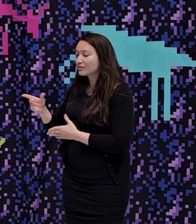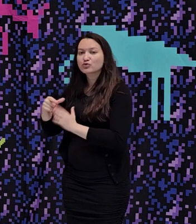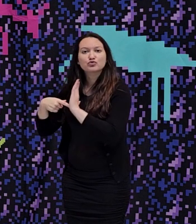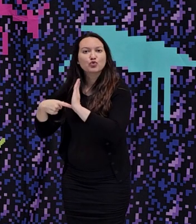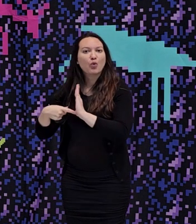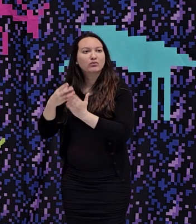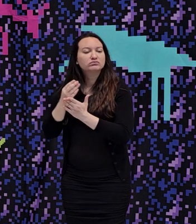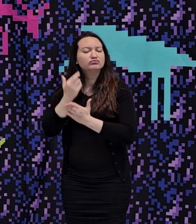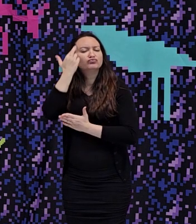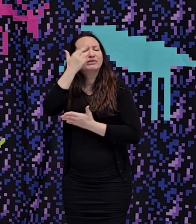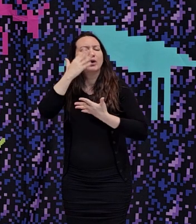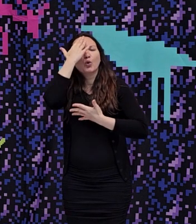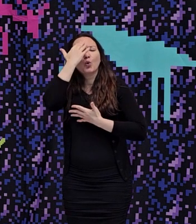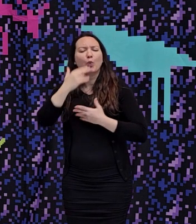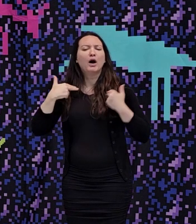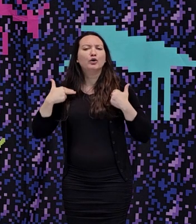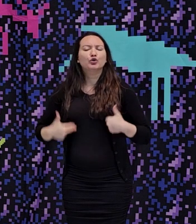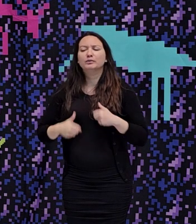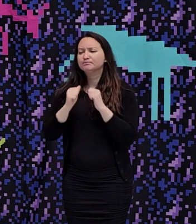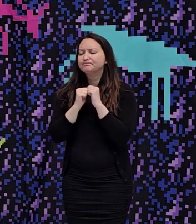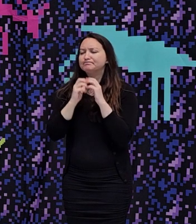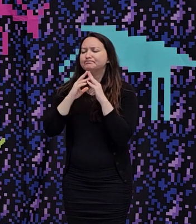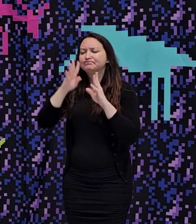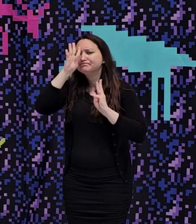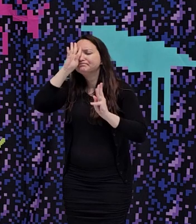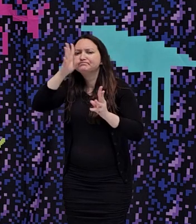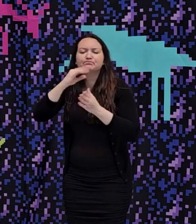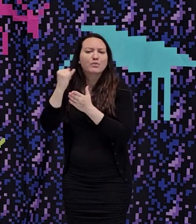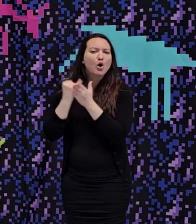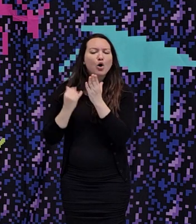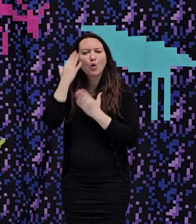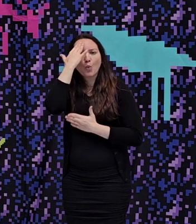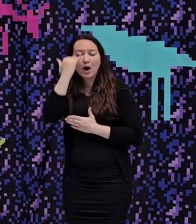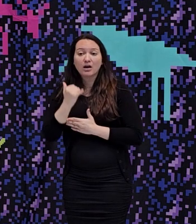In the bison's case, it could be a veneration to guarantee continuing food.